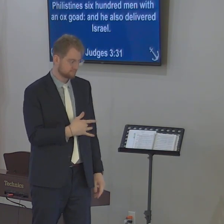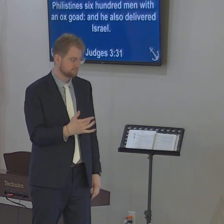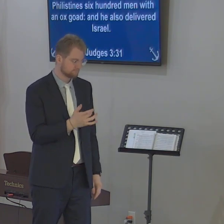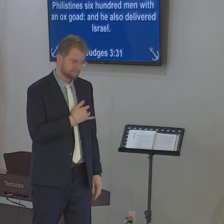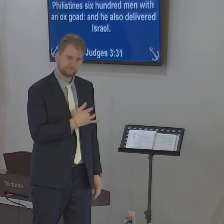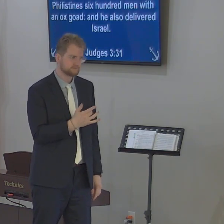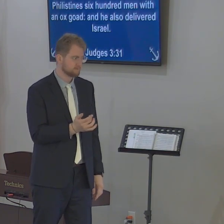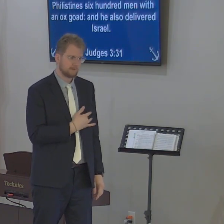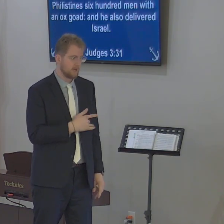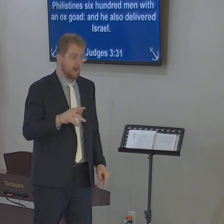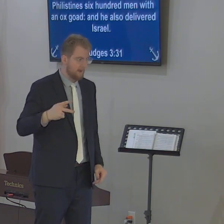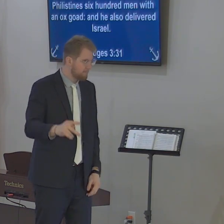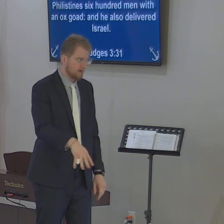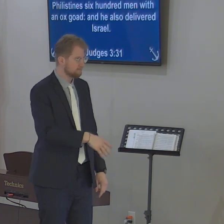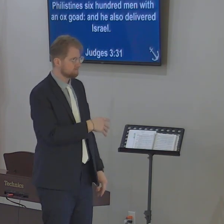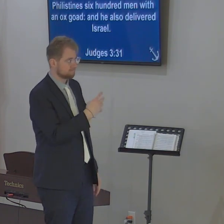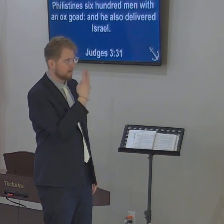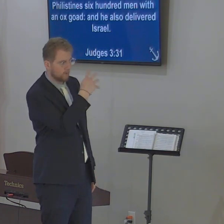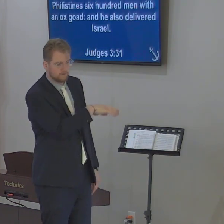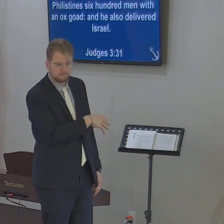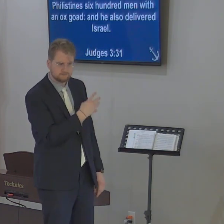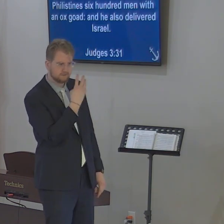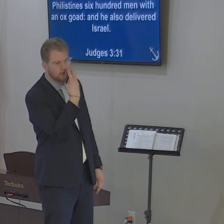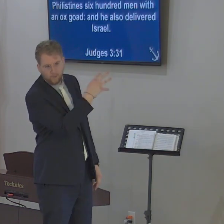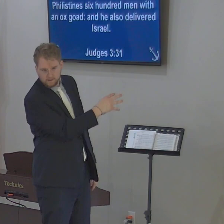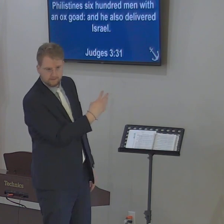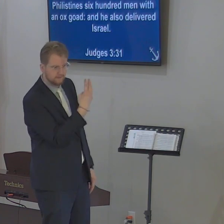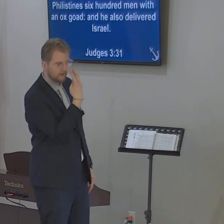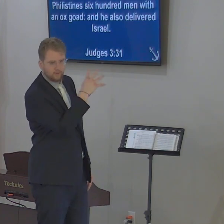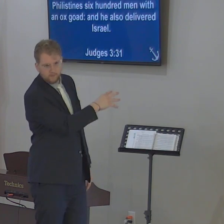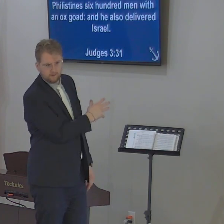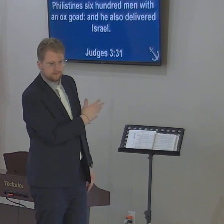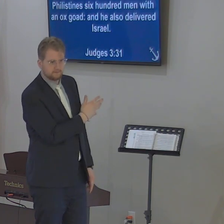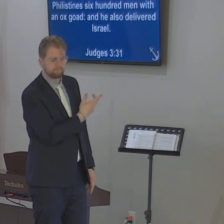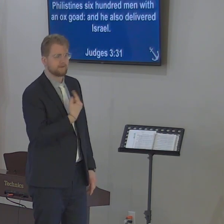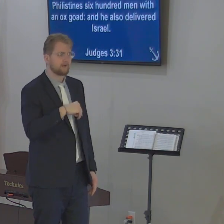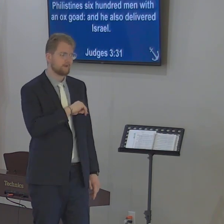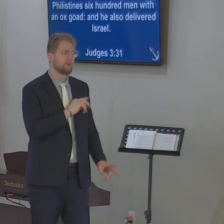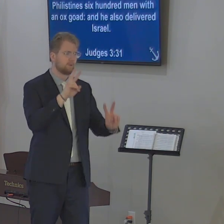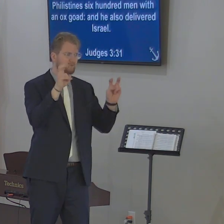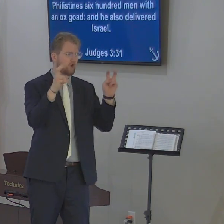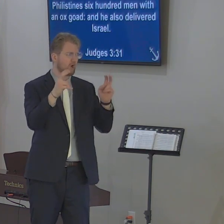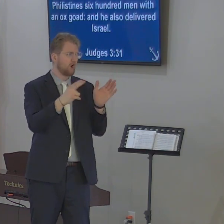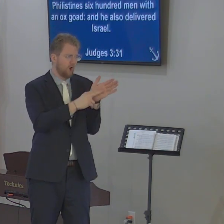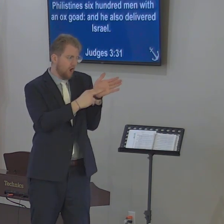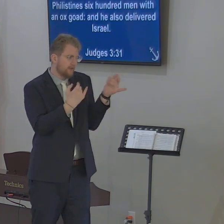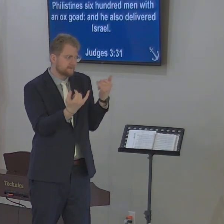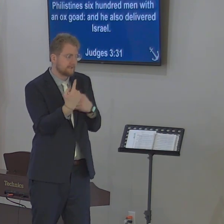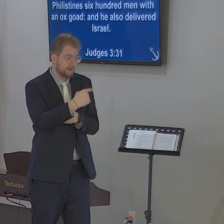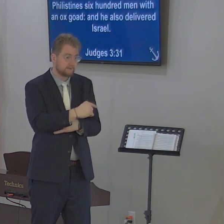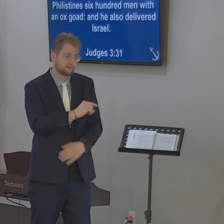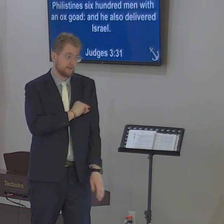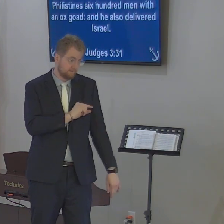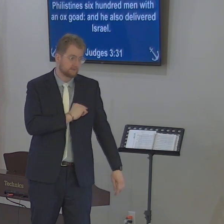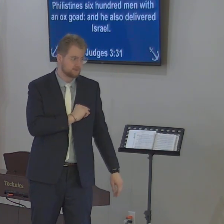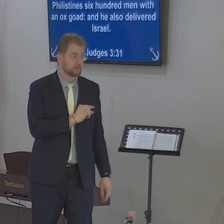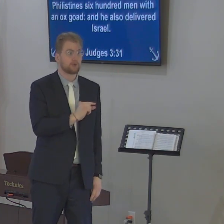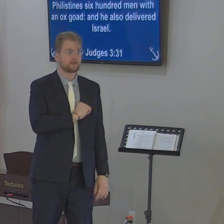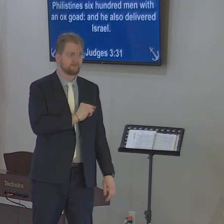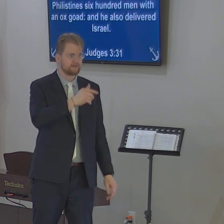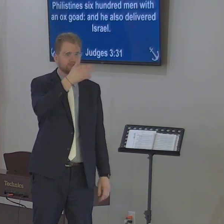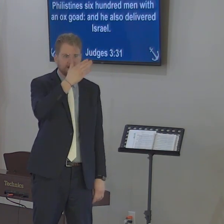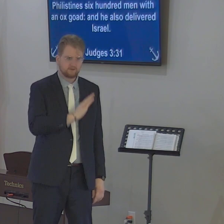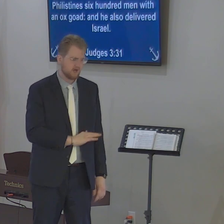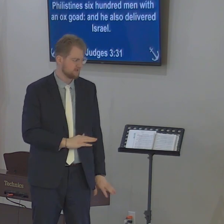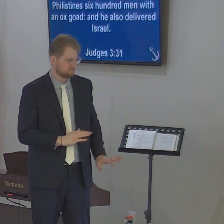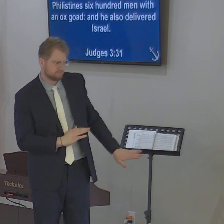listening or heeding to the pricks, which we would call today conviction. The conviction of God, but rather he's kicking